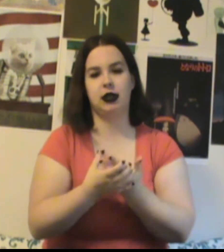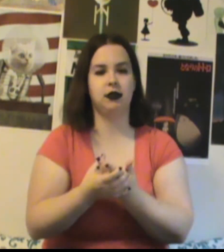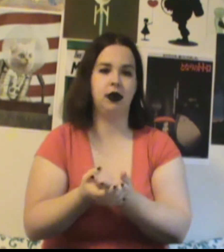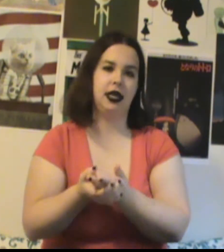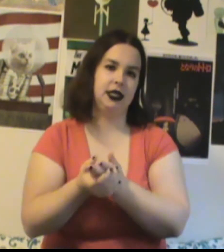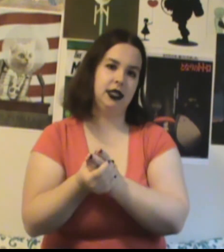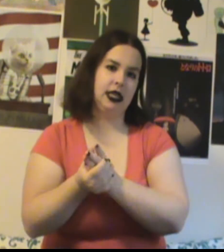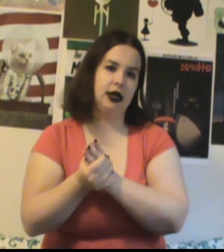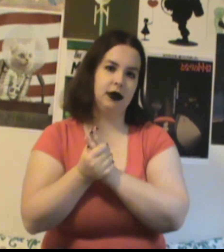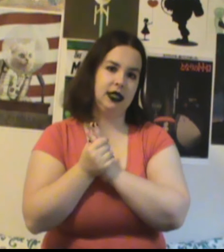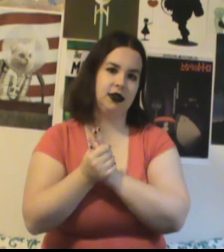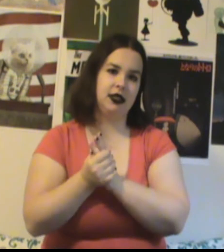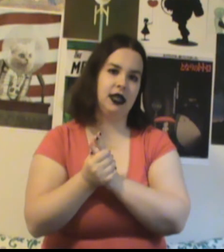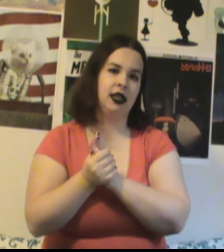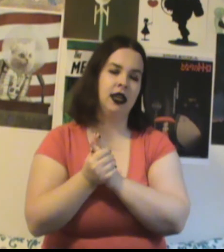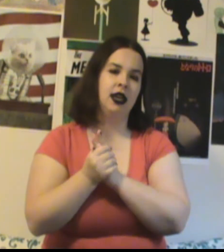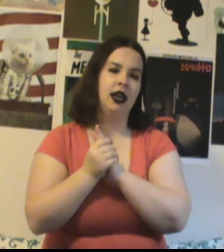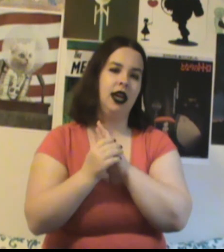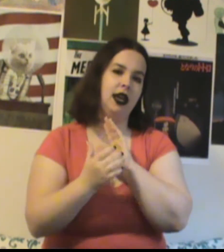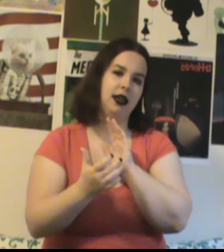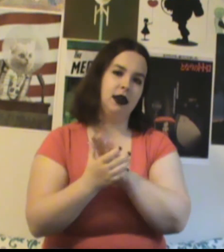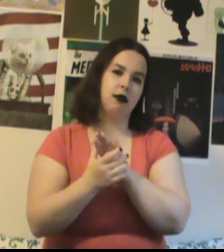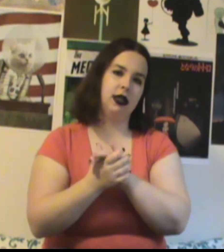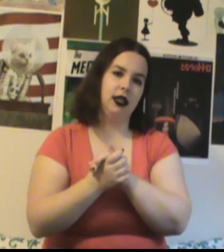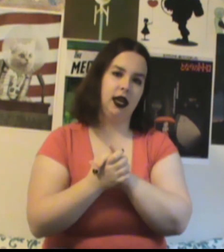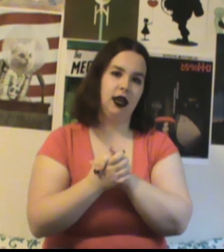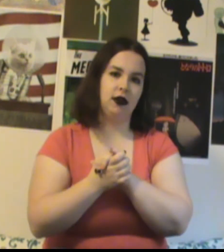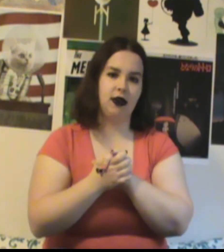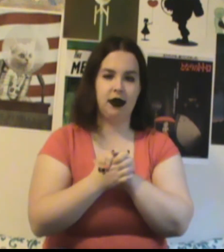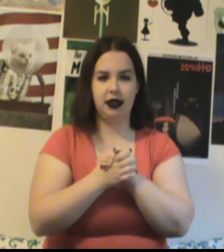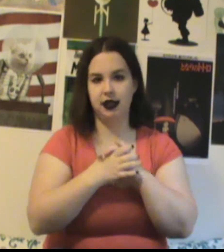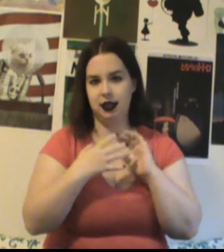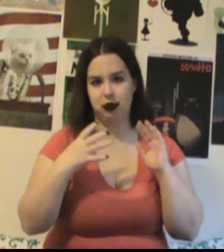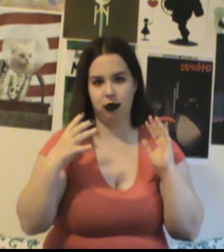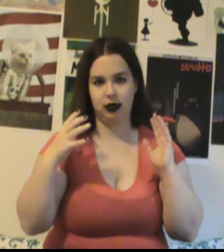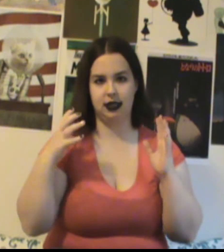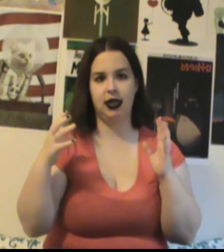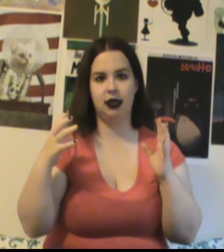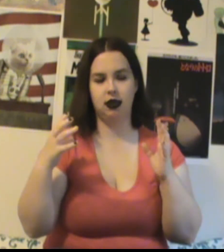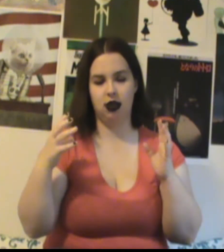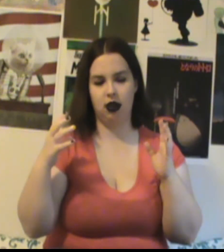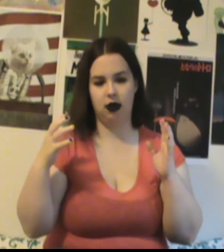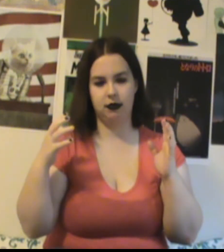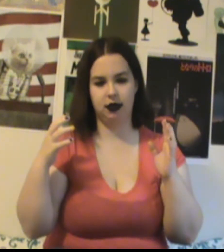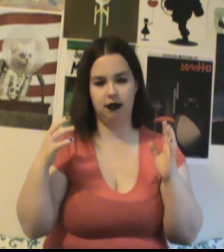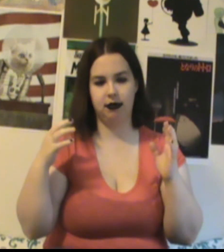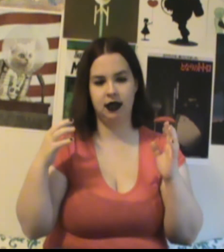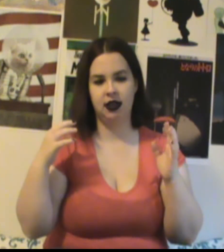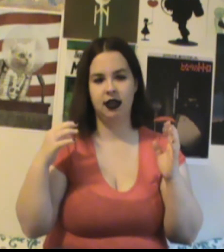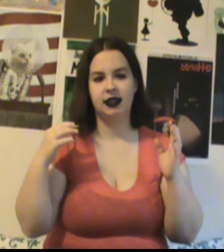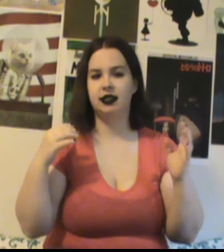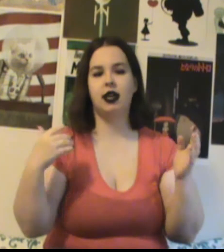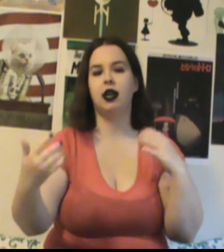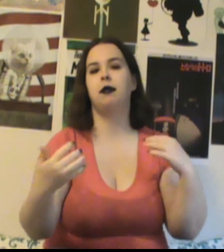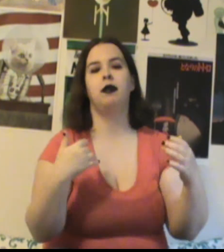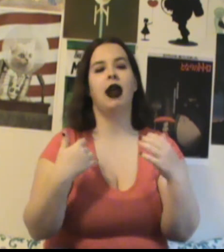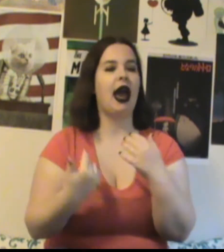through and gets to that was interesting. And I did really like how they finally did show a scene sort of setting up what